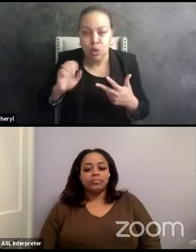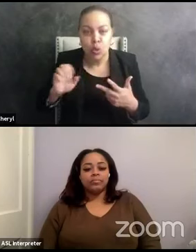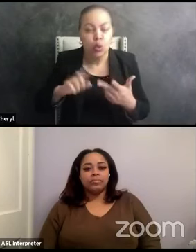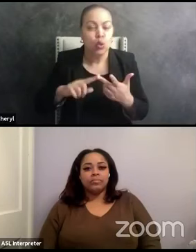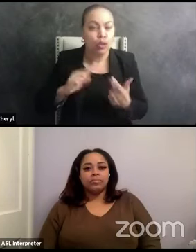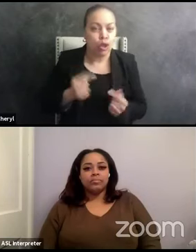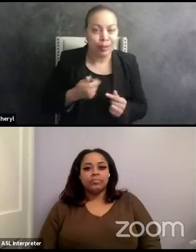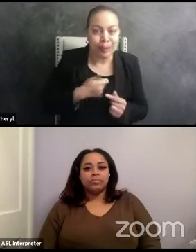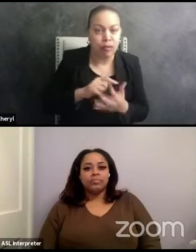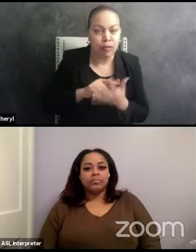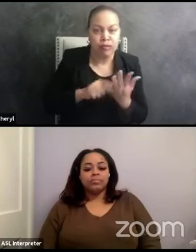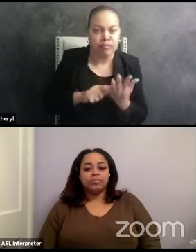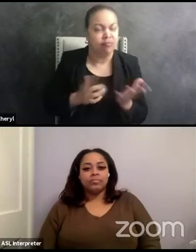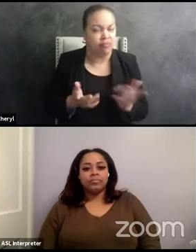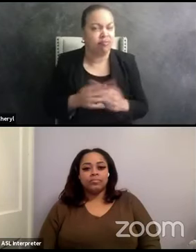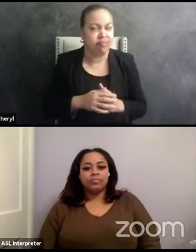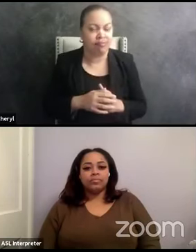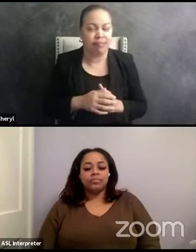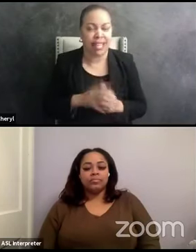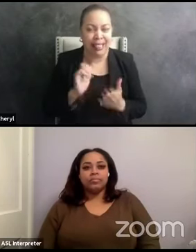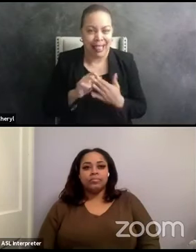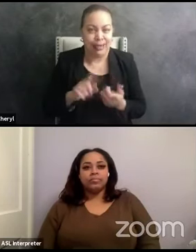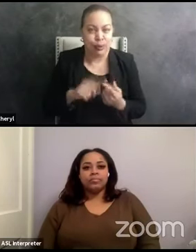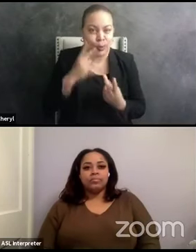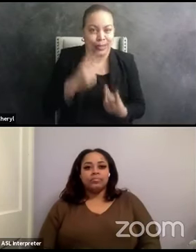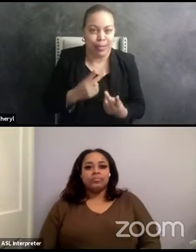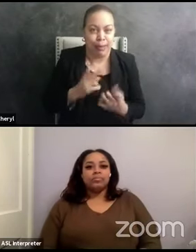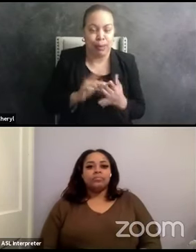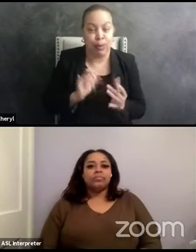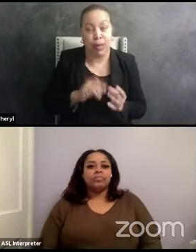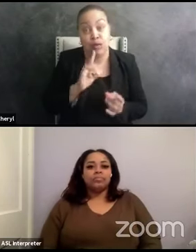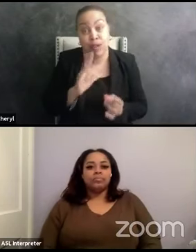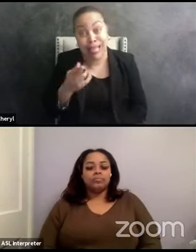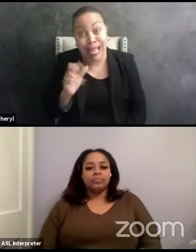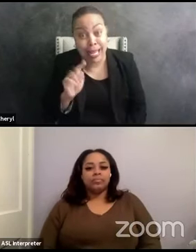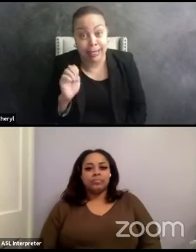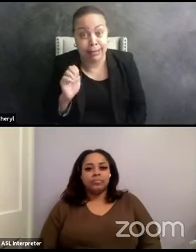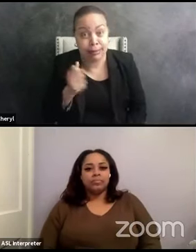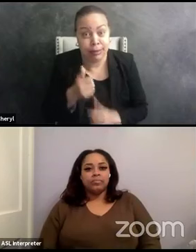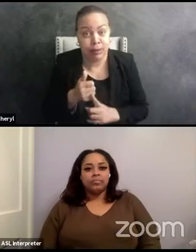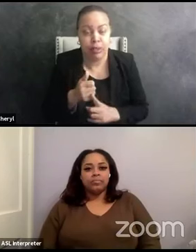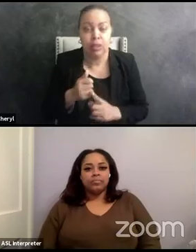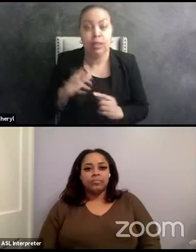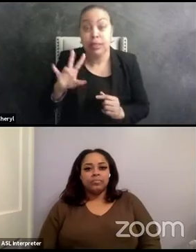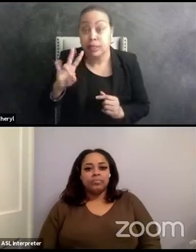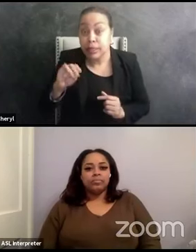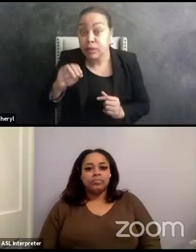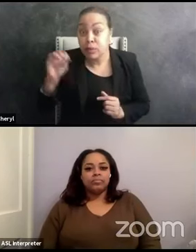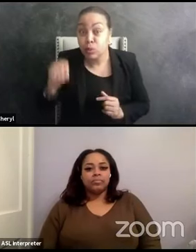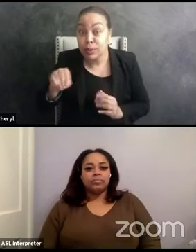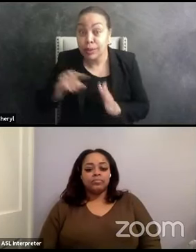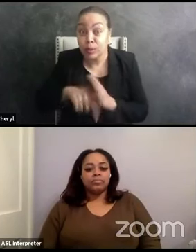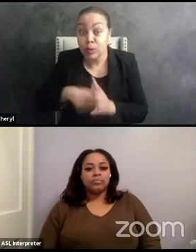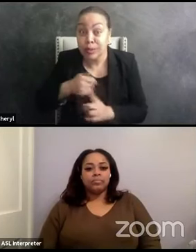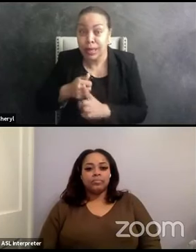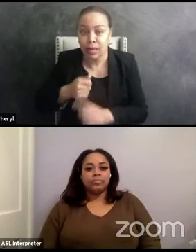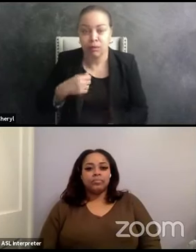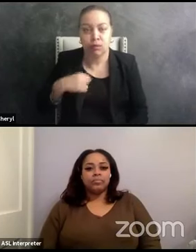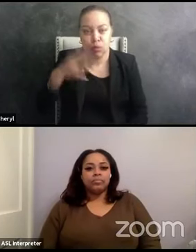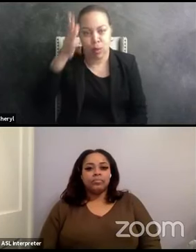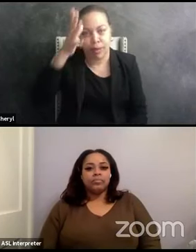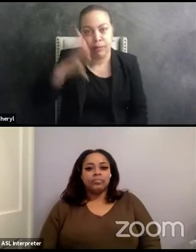rates. And I think that that's what we're seeing in 70% of suicides in this country are white men. I think that's where we're seeing